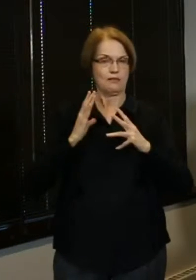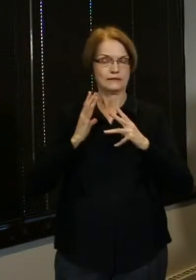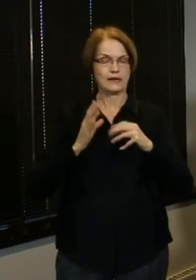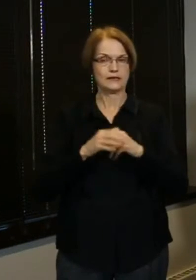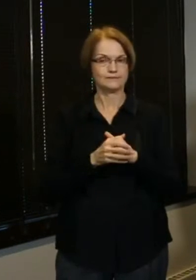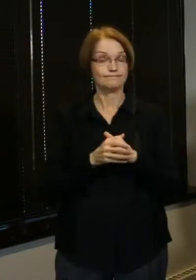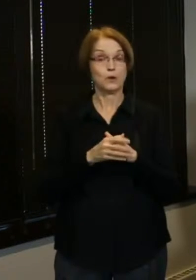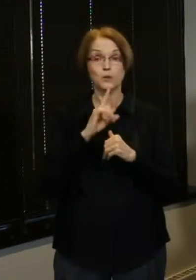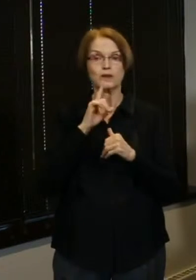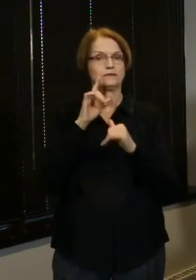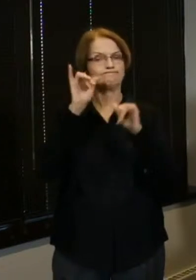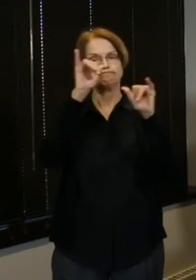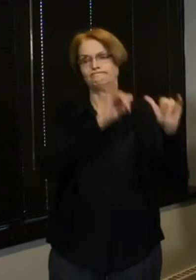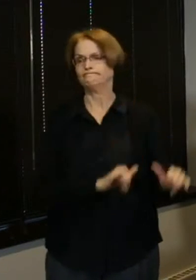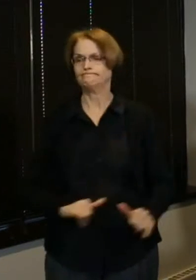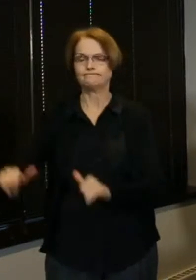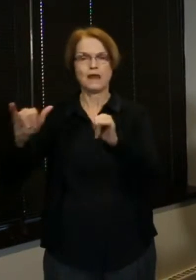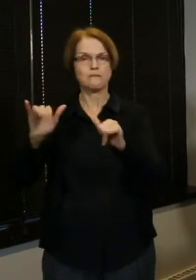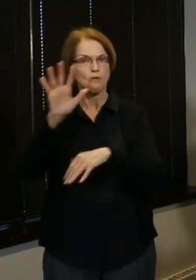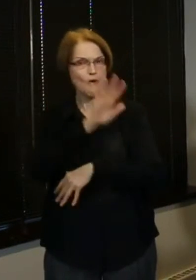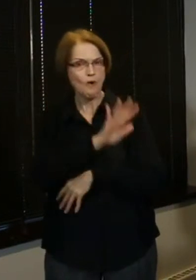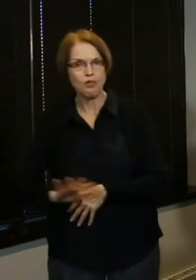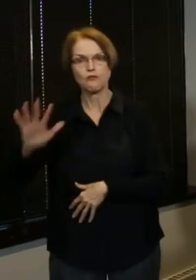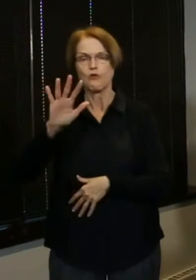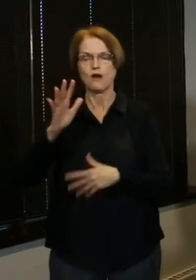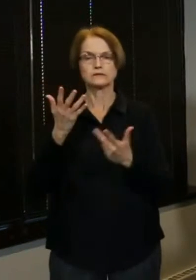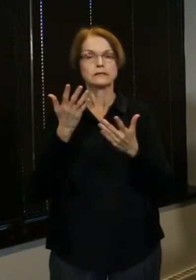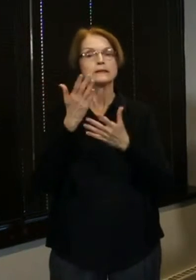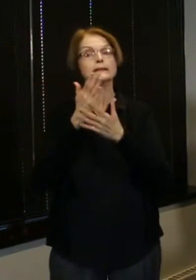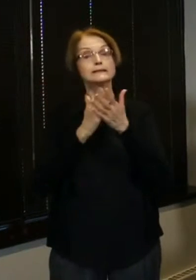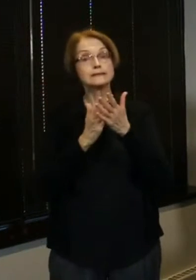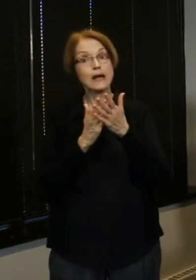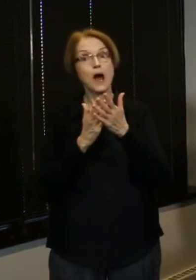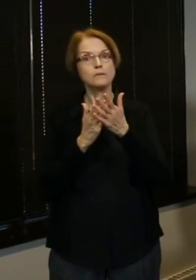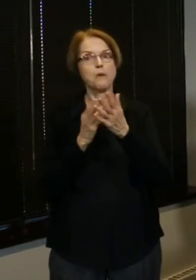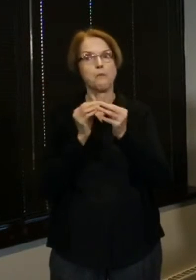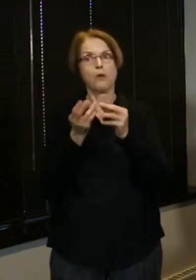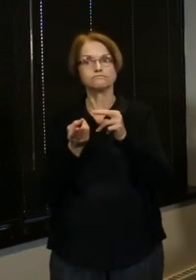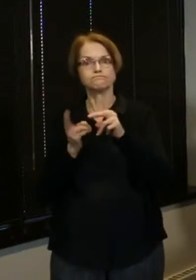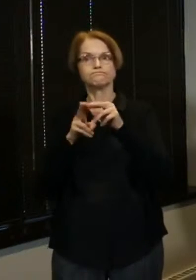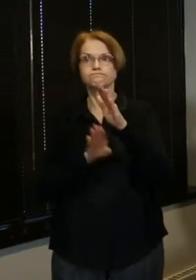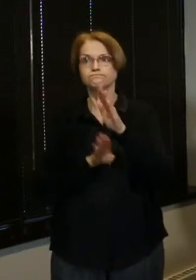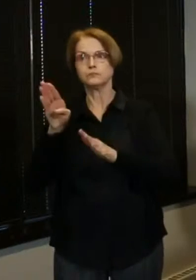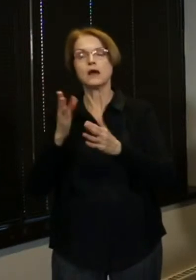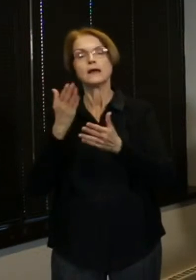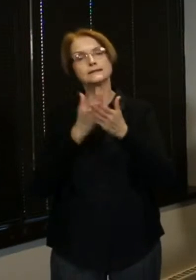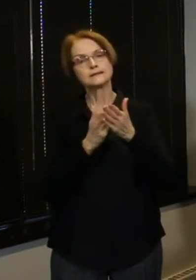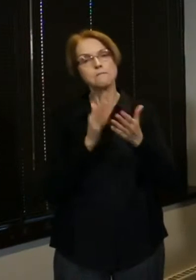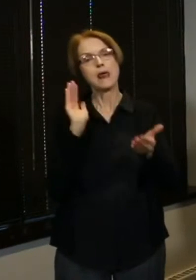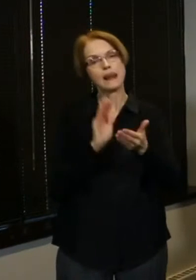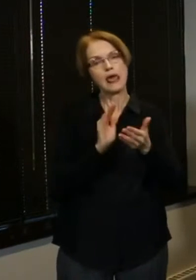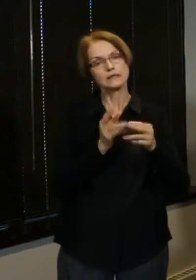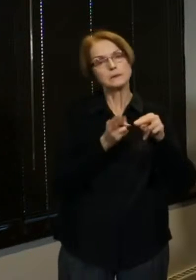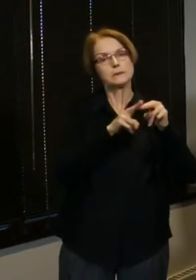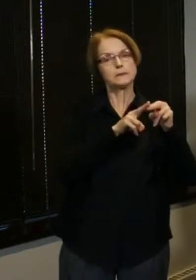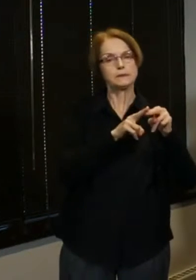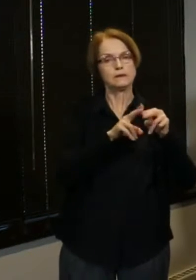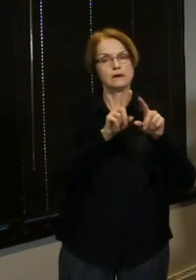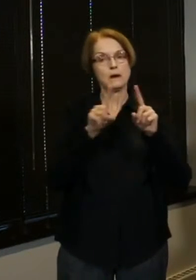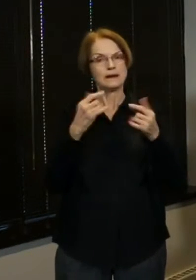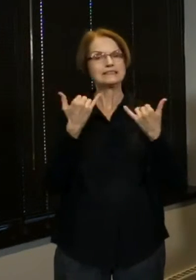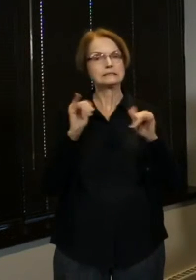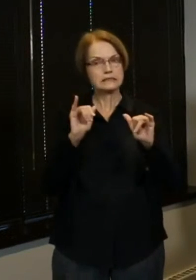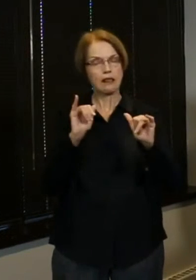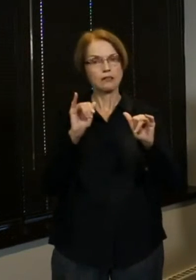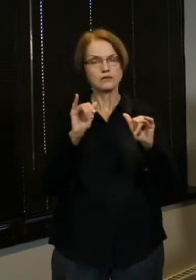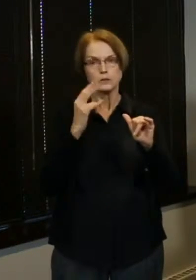ubiquitous across the metropolitan area. Some have increased sharper than others, but nonetheless the curves have been very